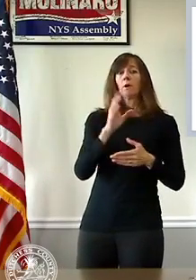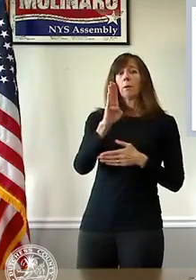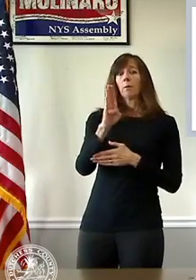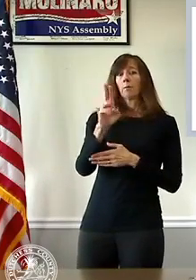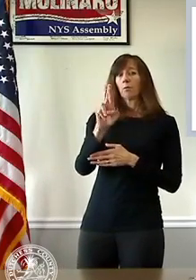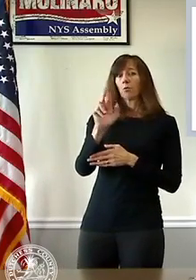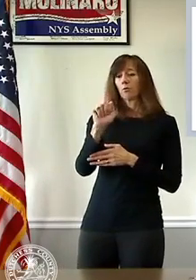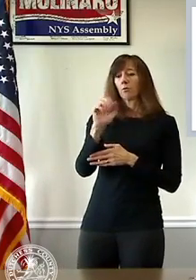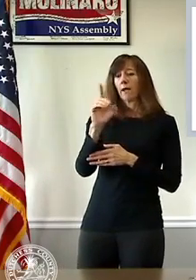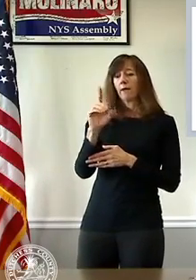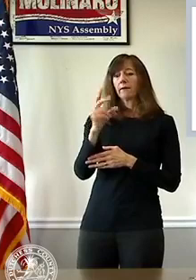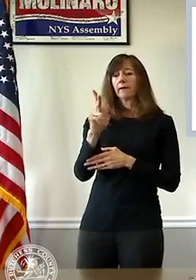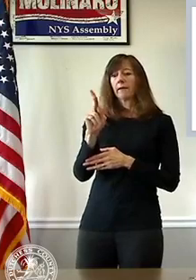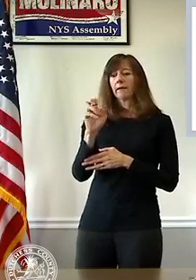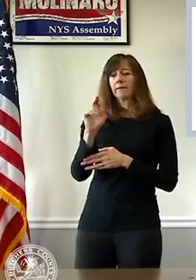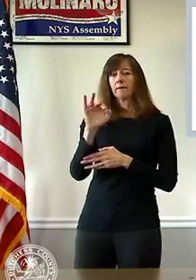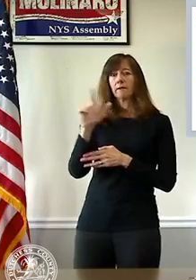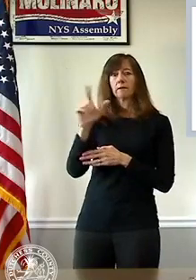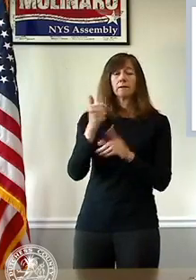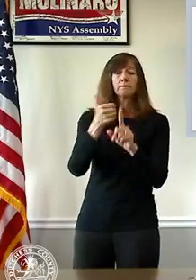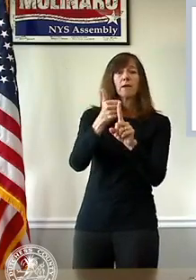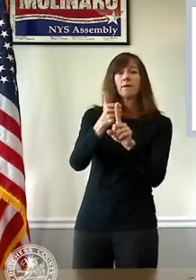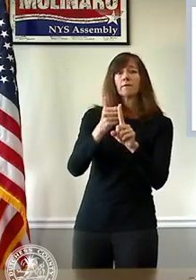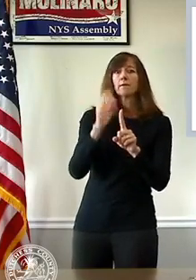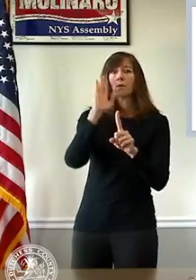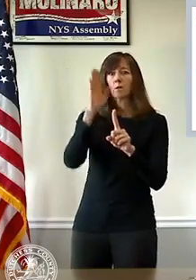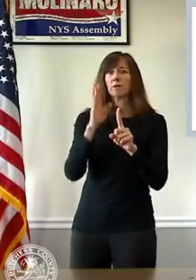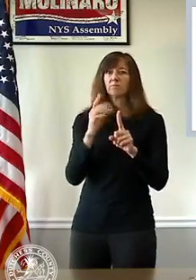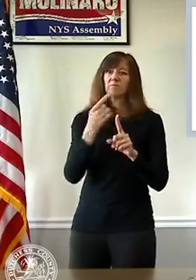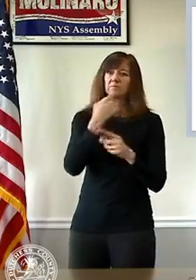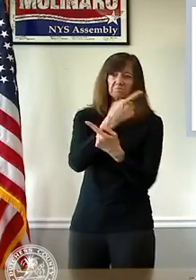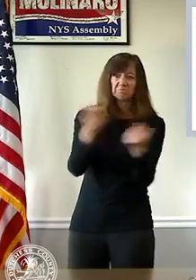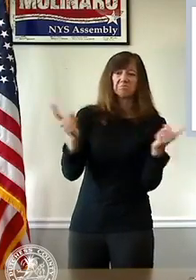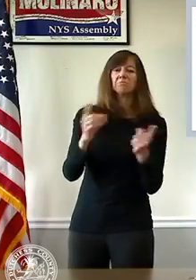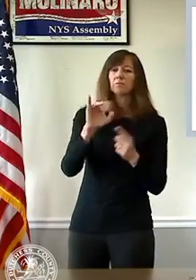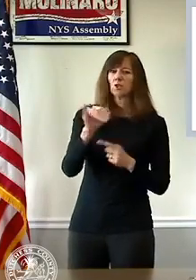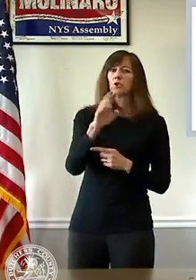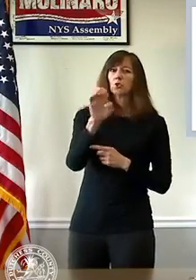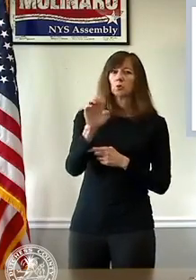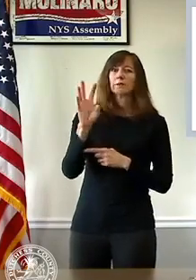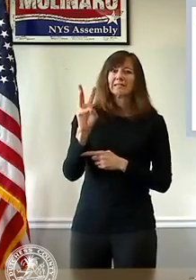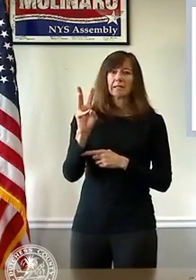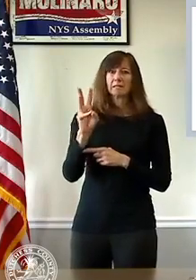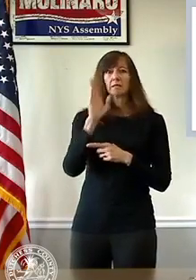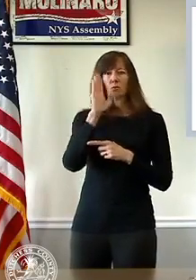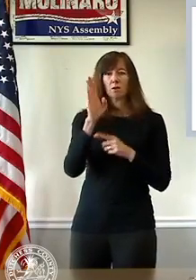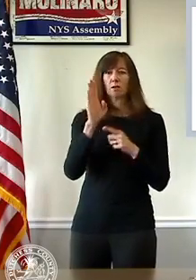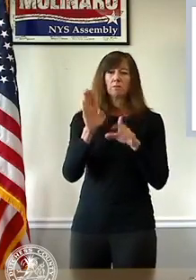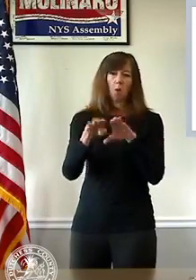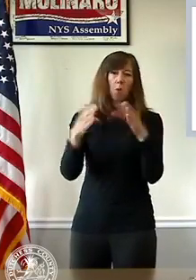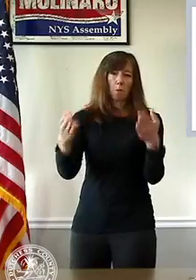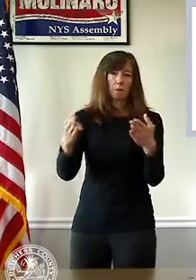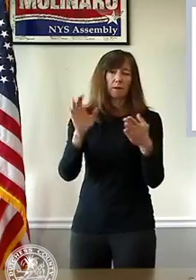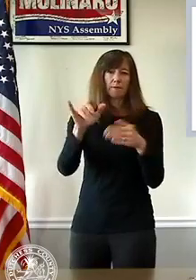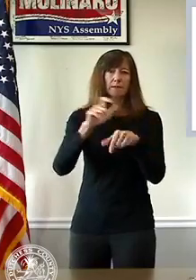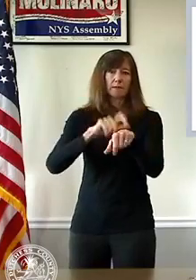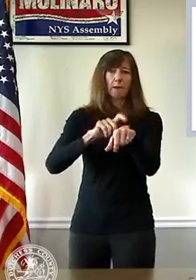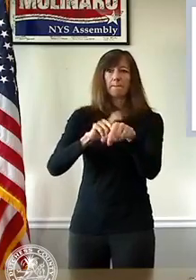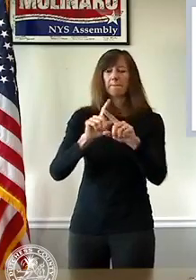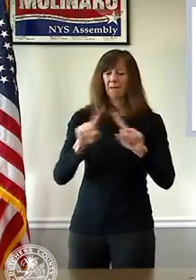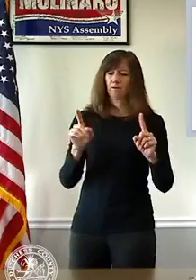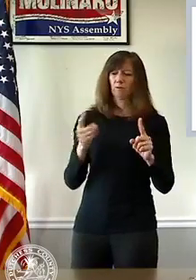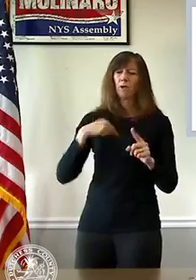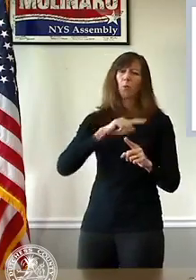state has ordered remains closed till June the 6th, but we are working on plans, and the county clerk will be communicating with us and you as to when those